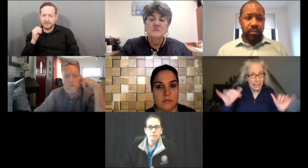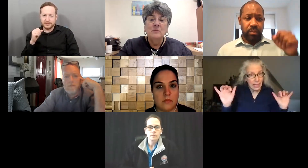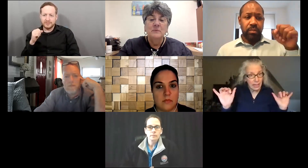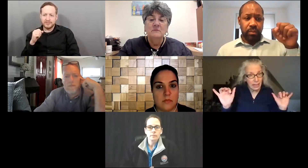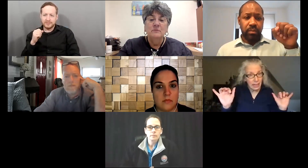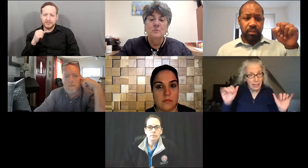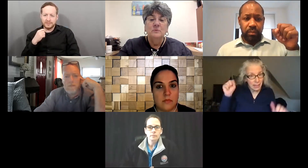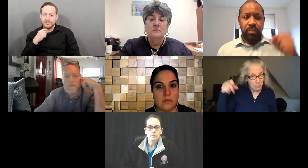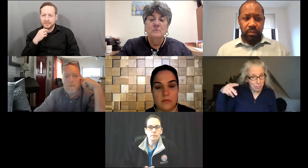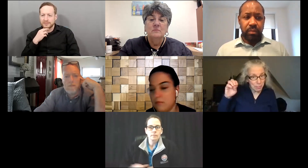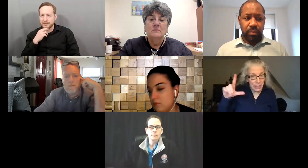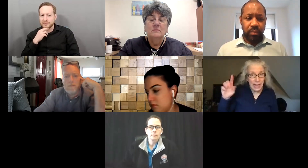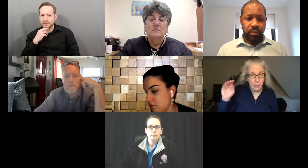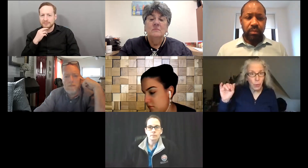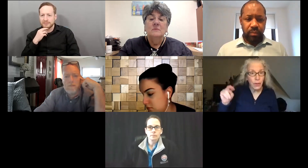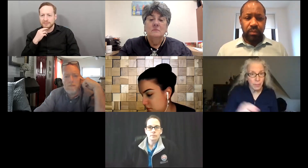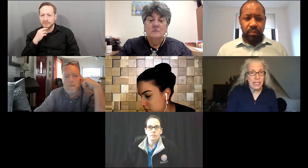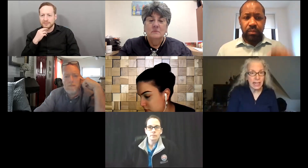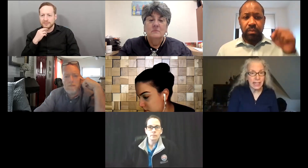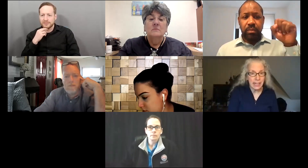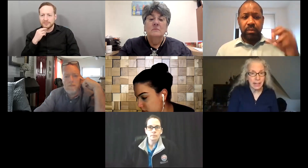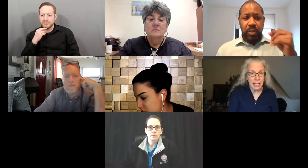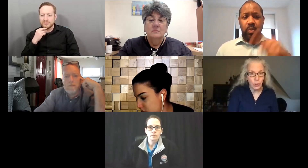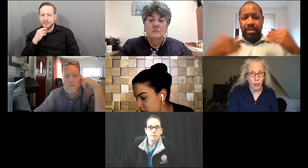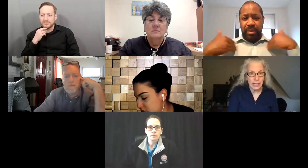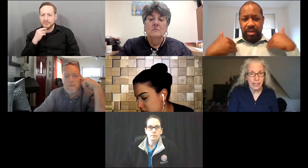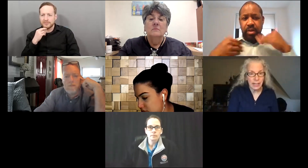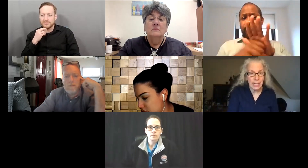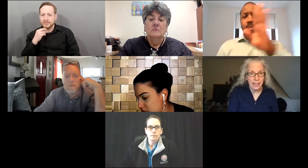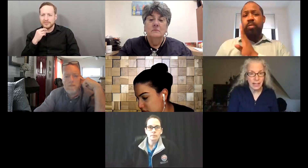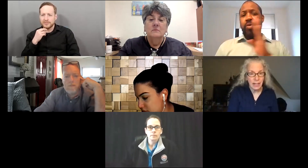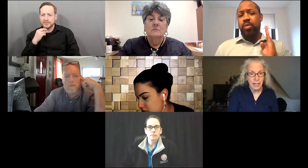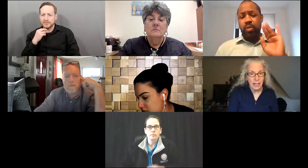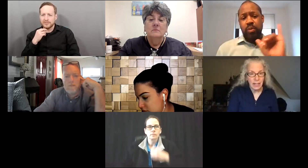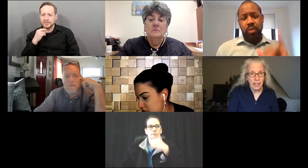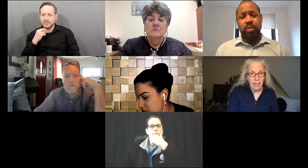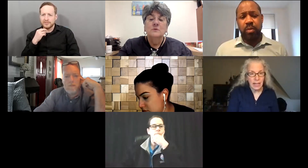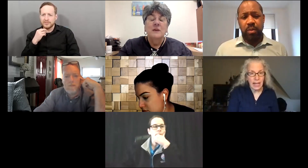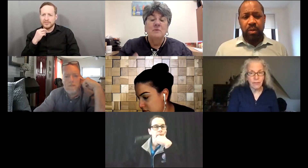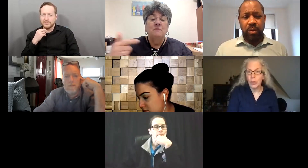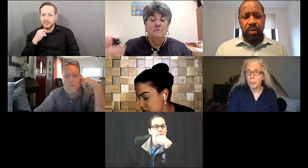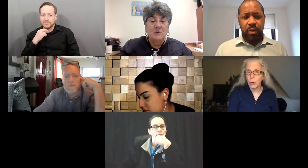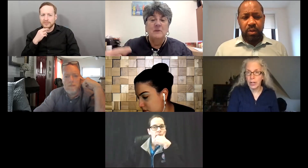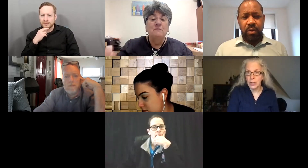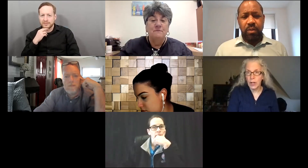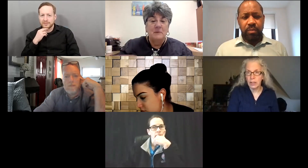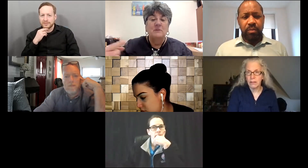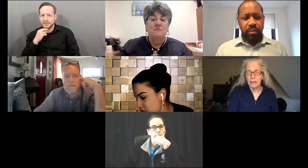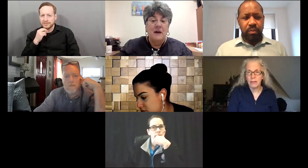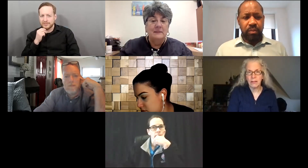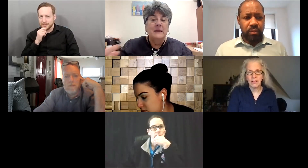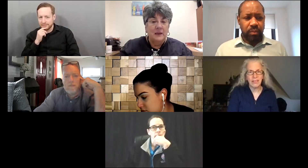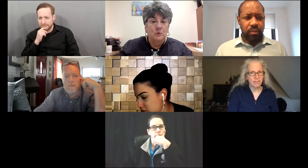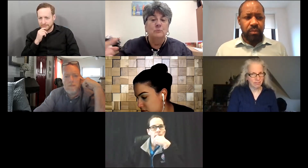The Spellman Group? Yes, both of them are saying yes, Tim and Ernest, yes. So They they've, have a full board. Oh, they've